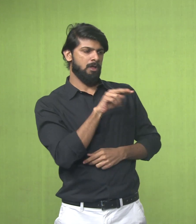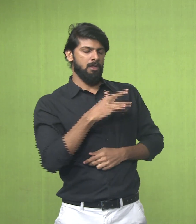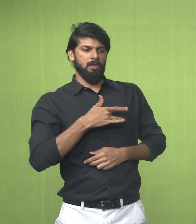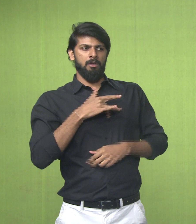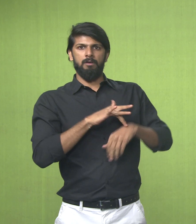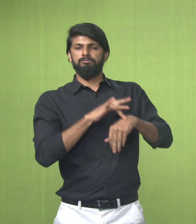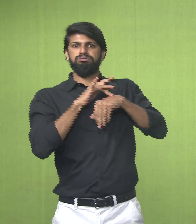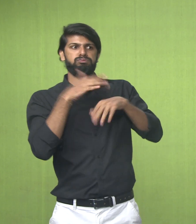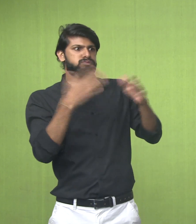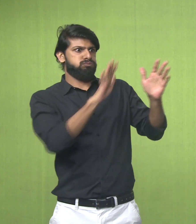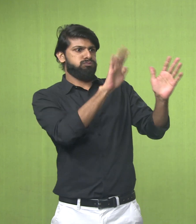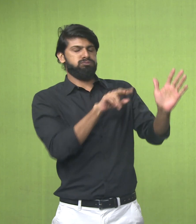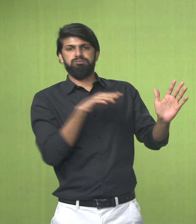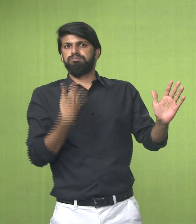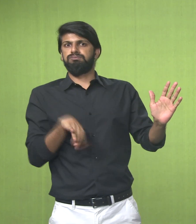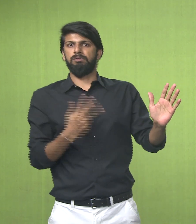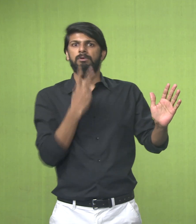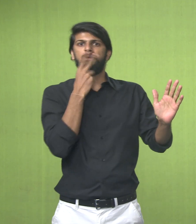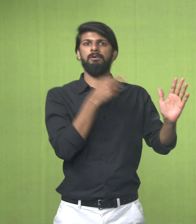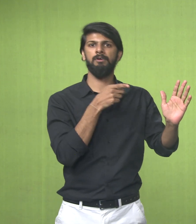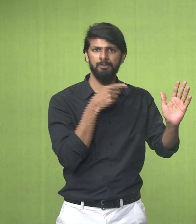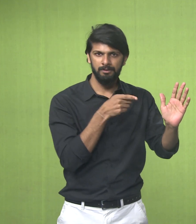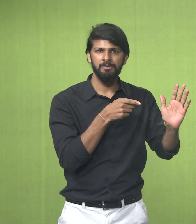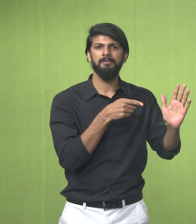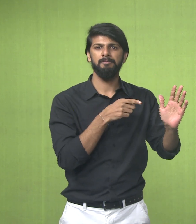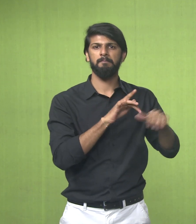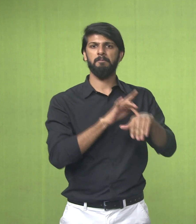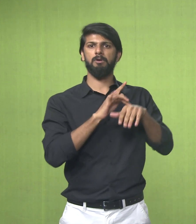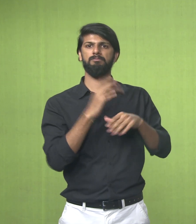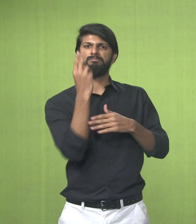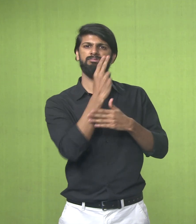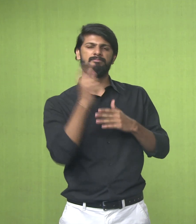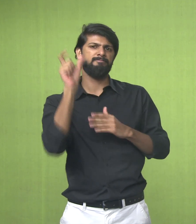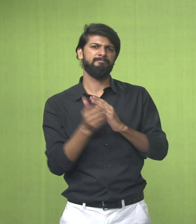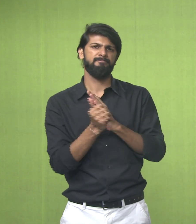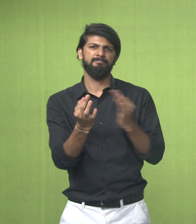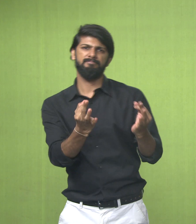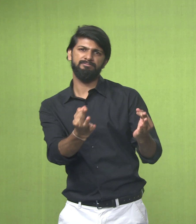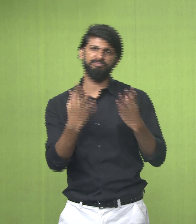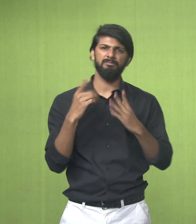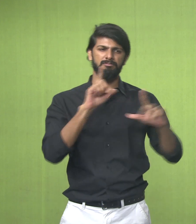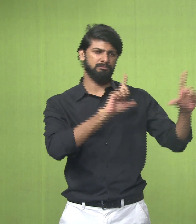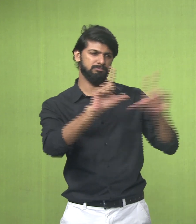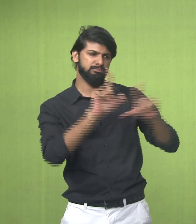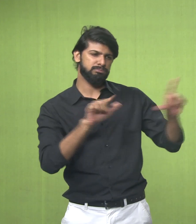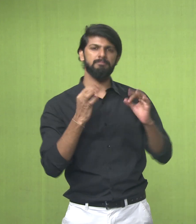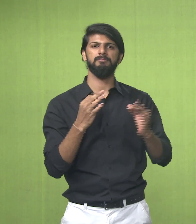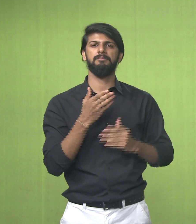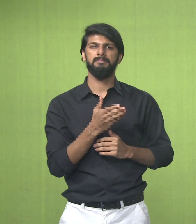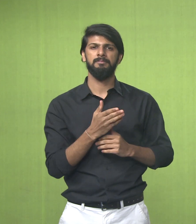The abstract form of the tiger, the strong depiction of the antelope and the bull, they really